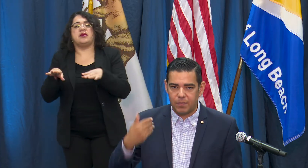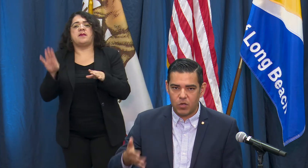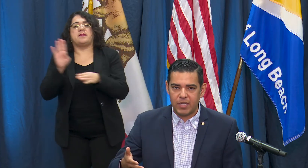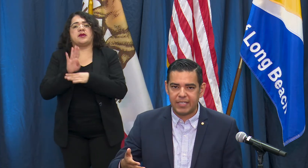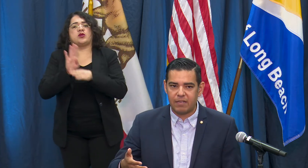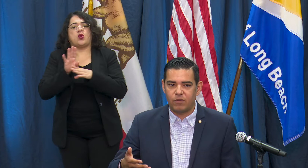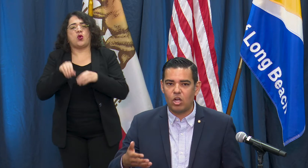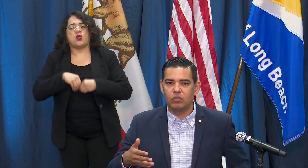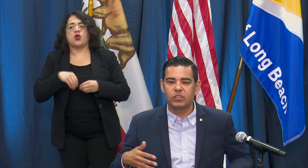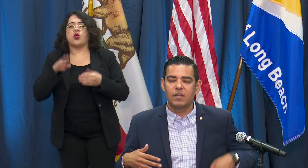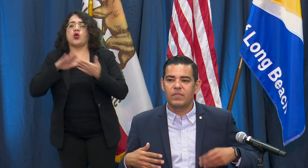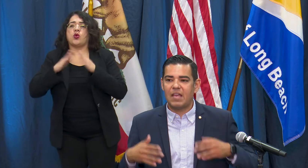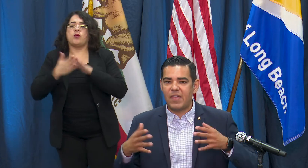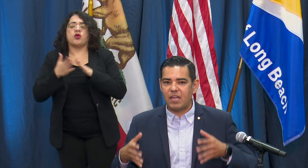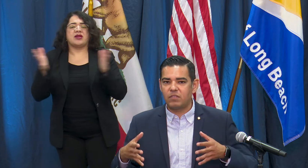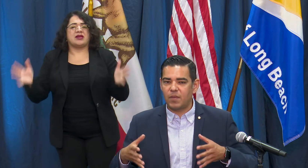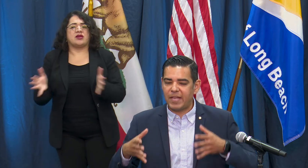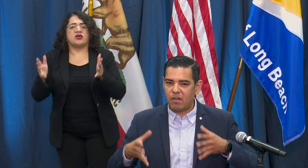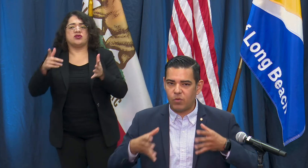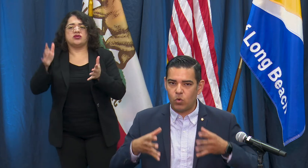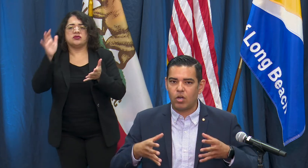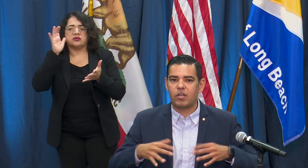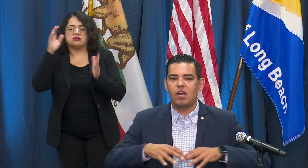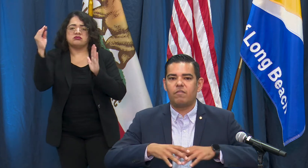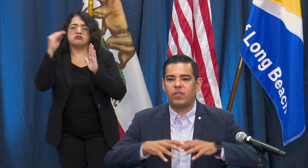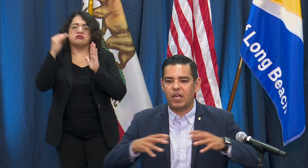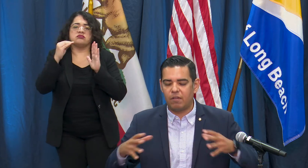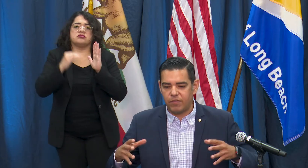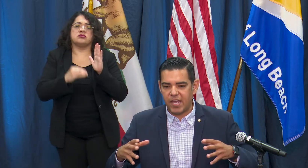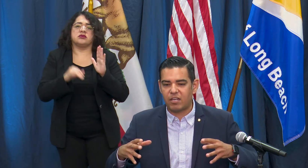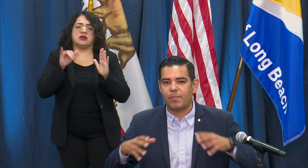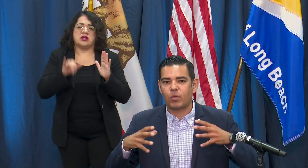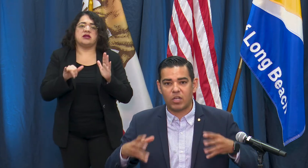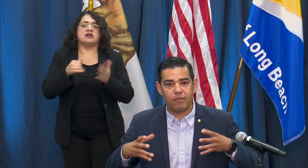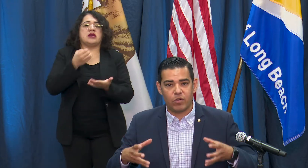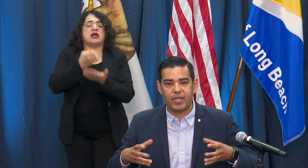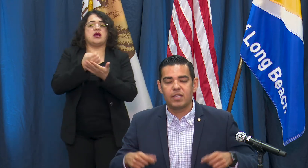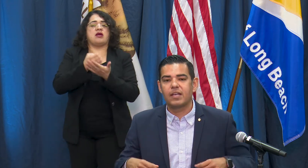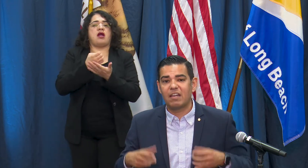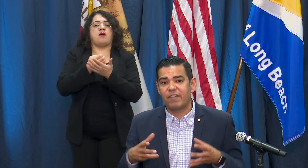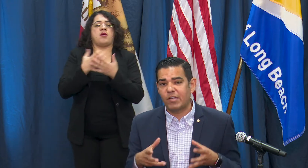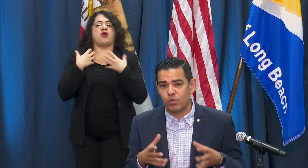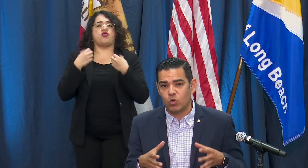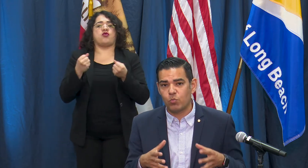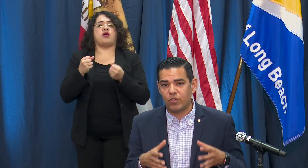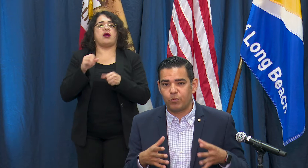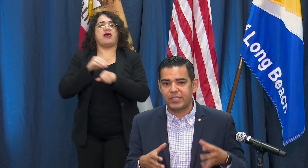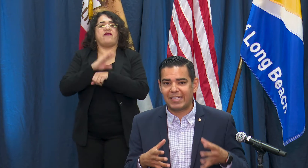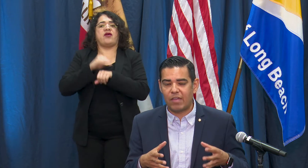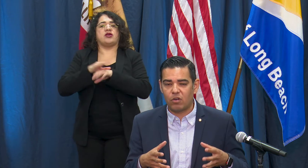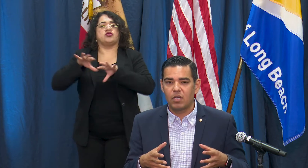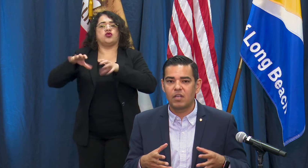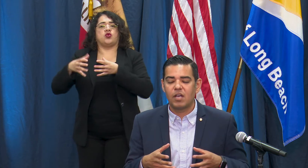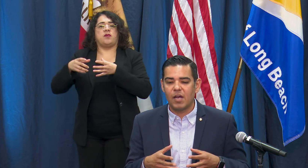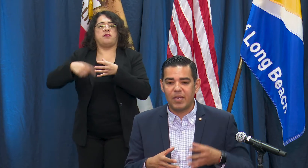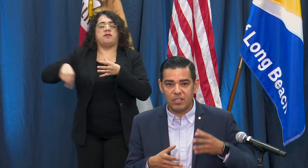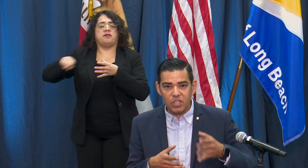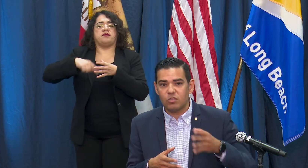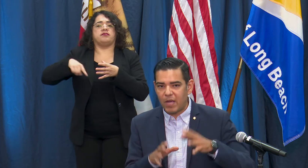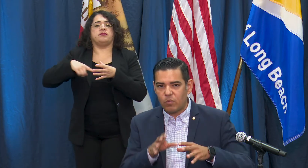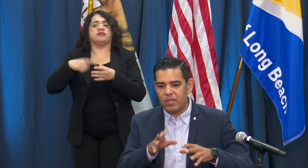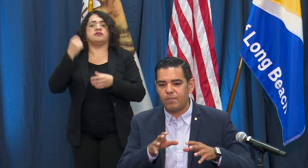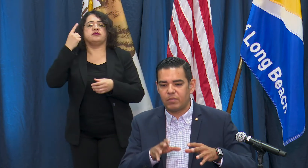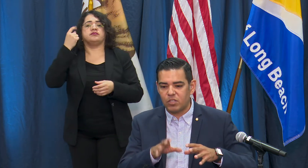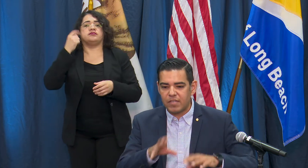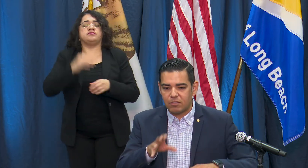owners and community to get involved. And that is coming out of the work of the Economic Recovery Advisory Group we've put together. In